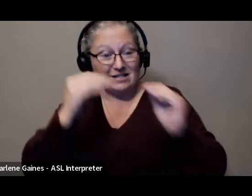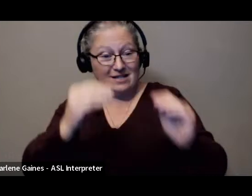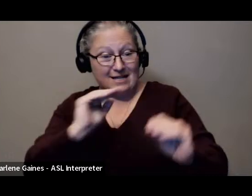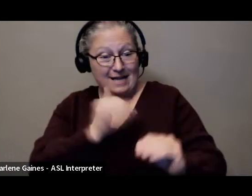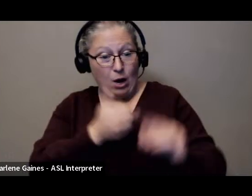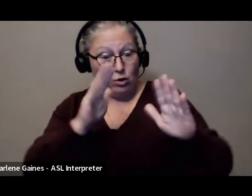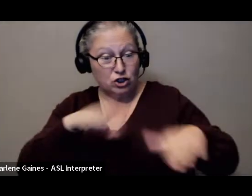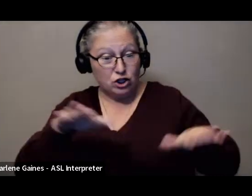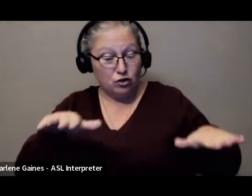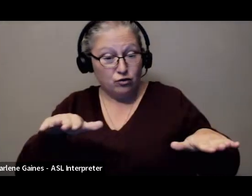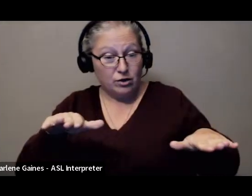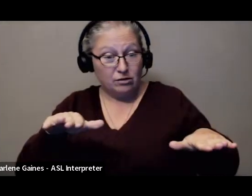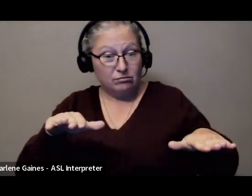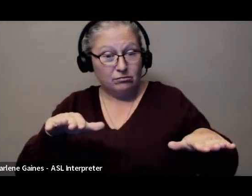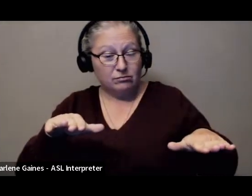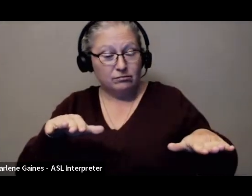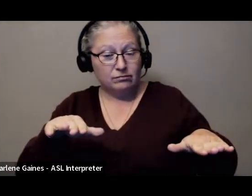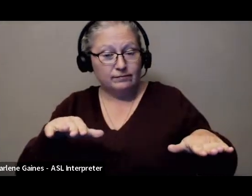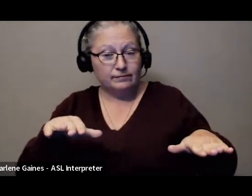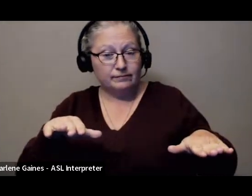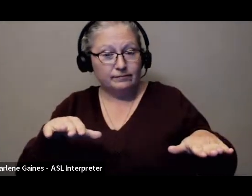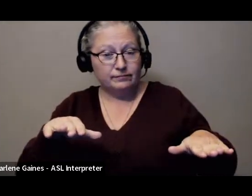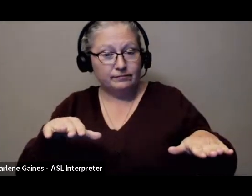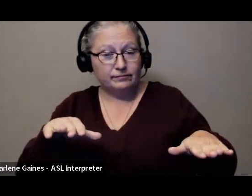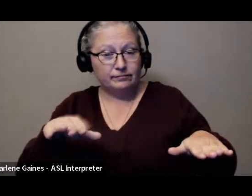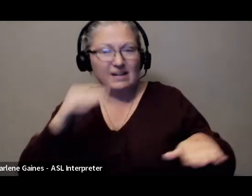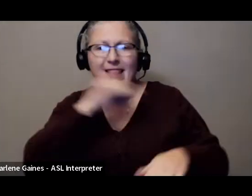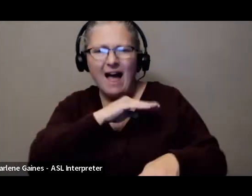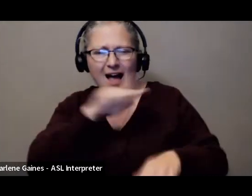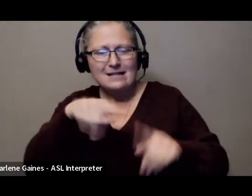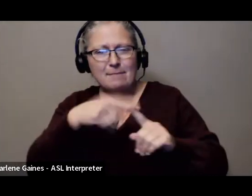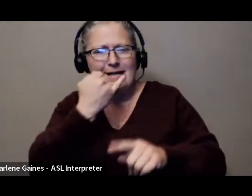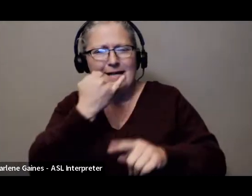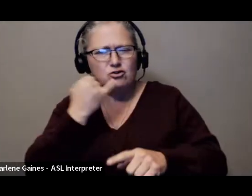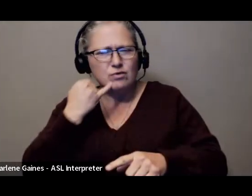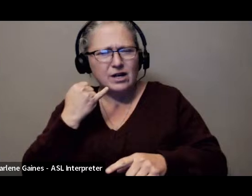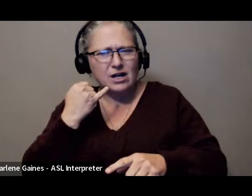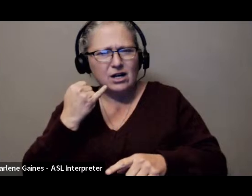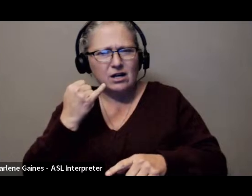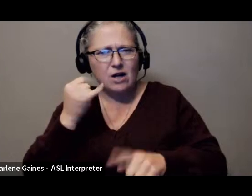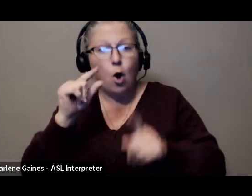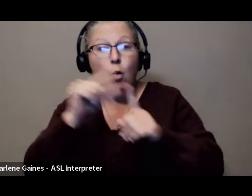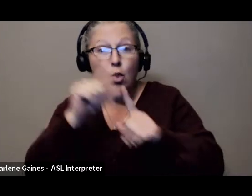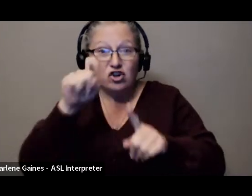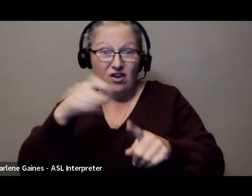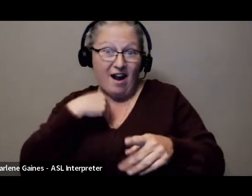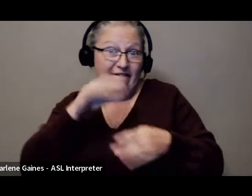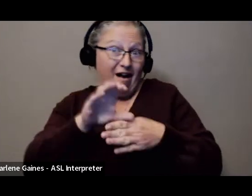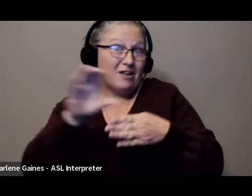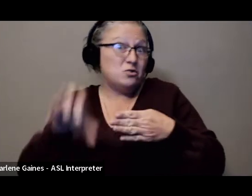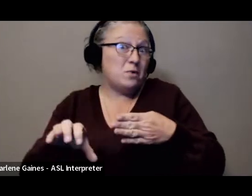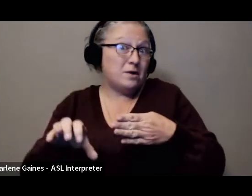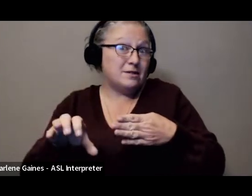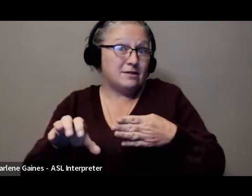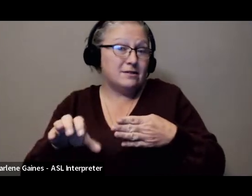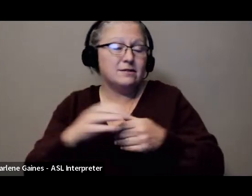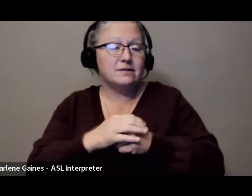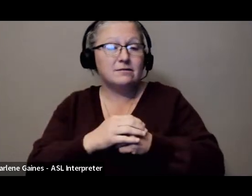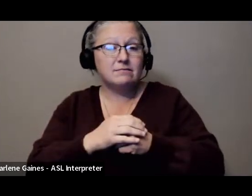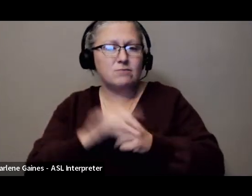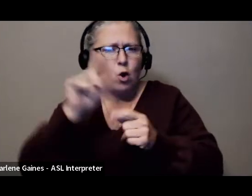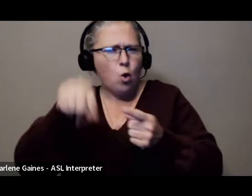kids to lies about Israel, words should have consequences.